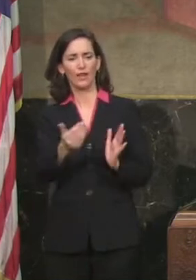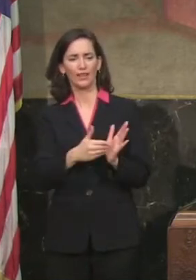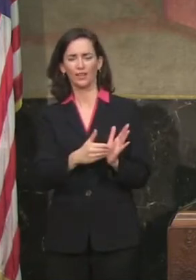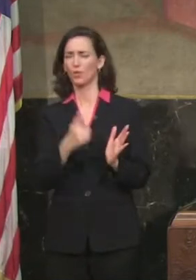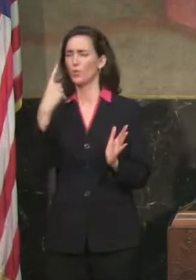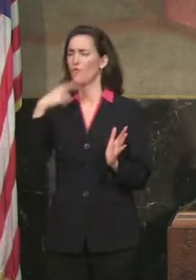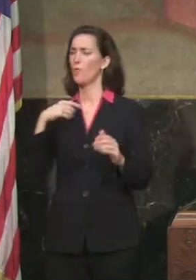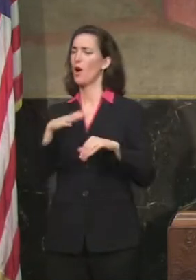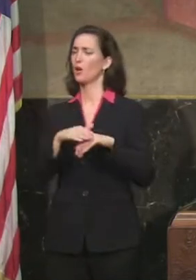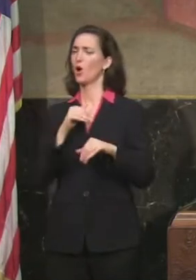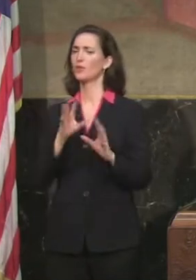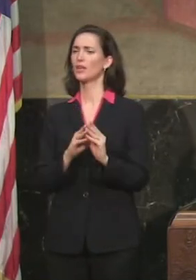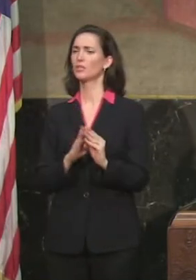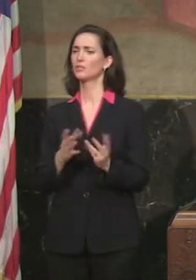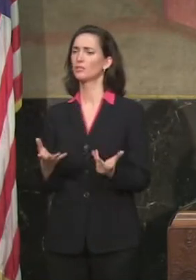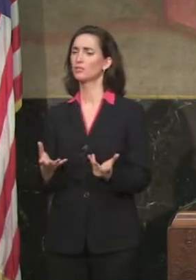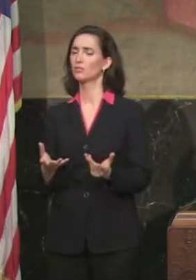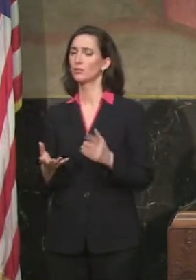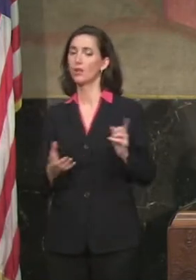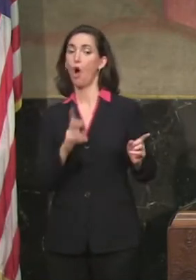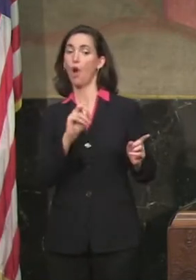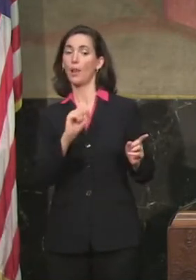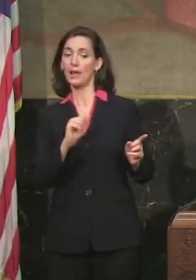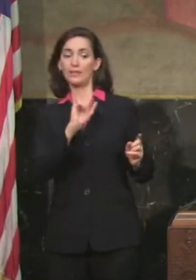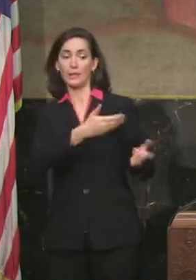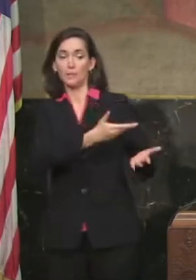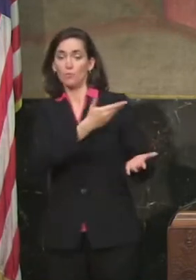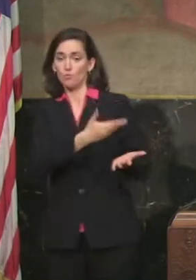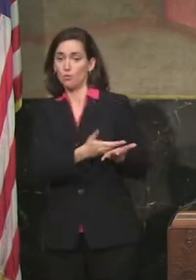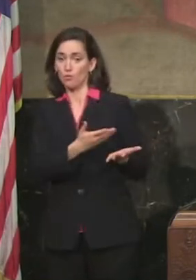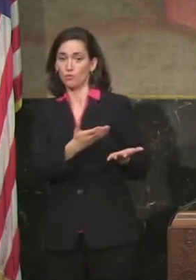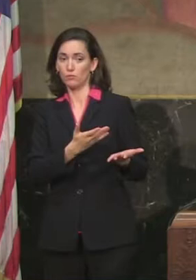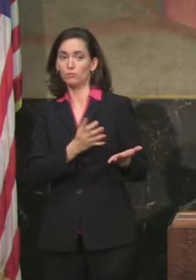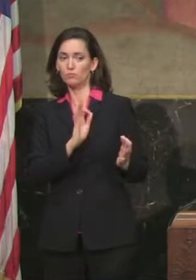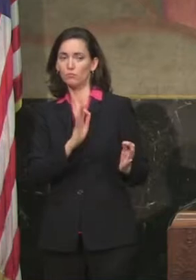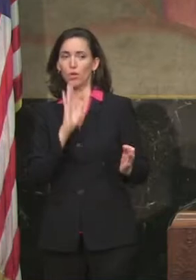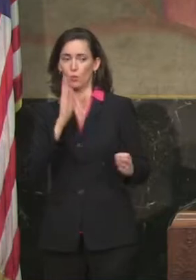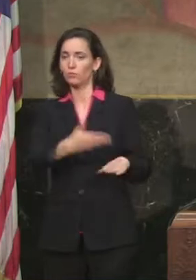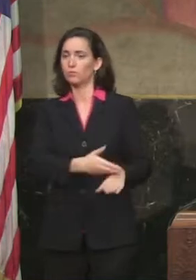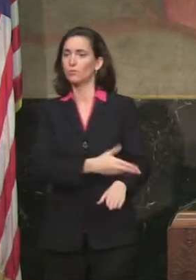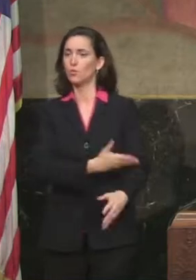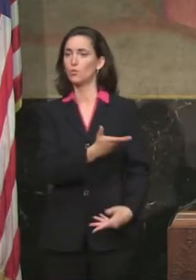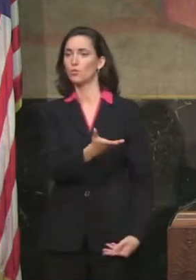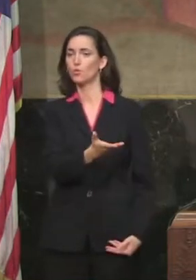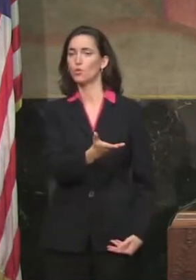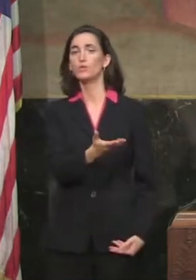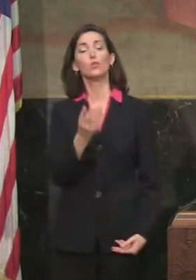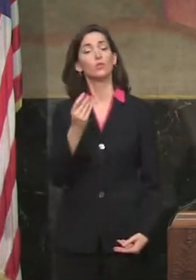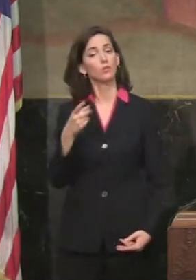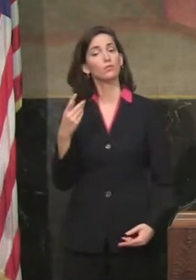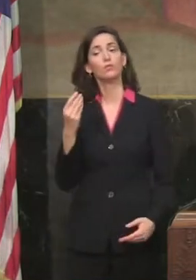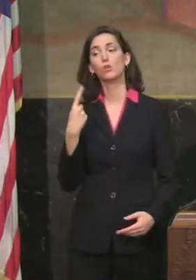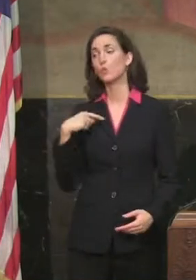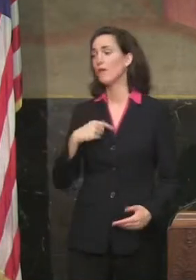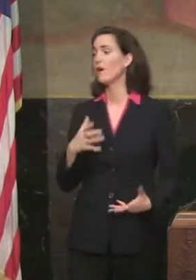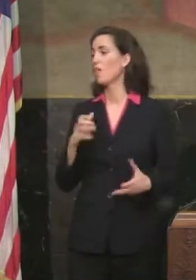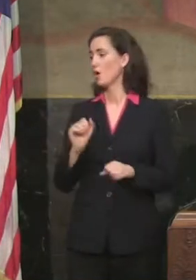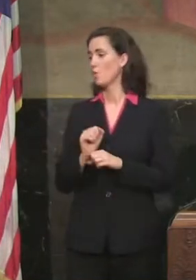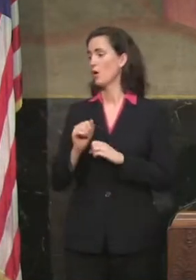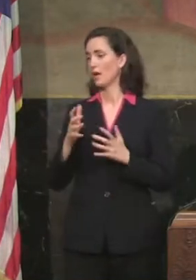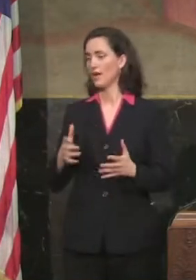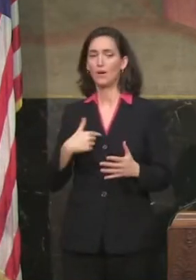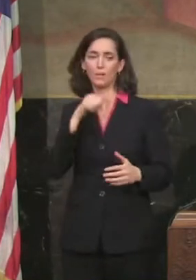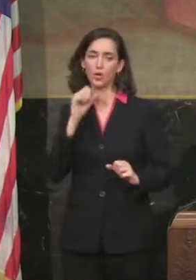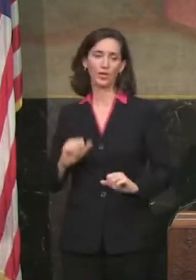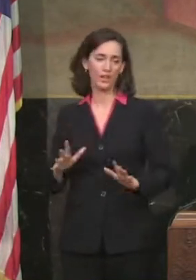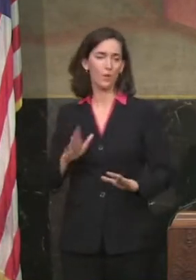one? So we've got a lot of work to do. I'm certainly not giving up. We're going to roll up our sleeves. We're going to try